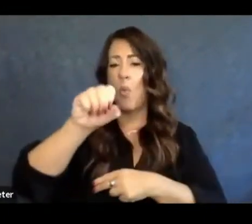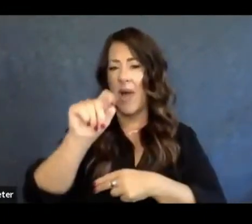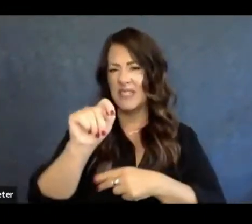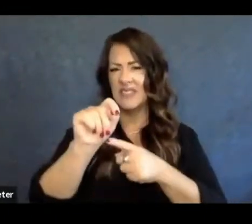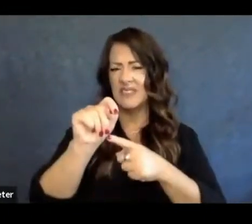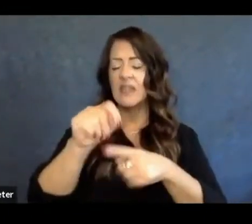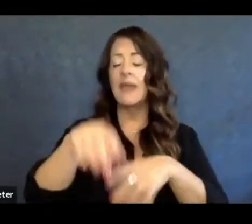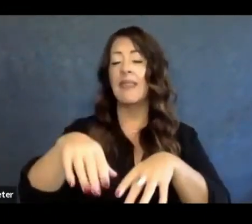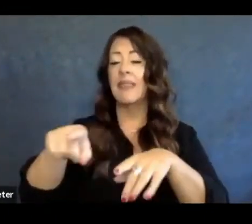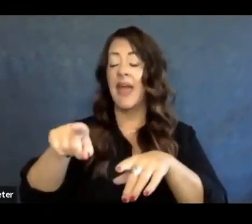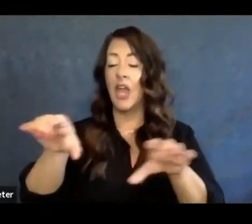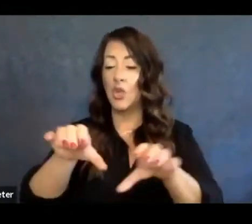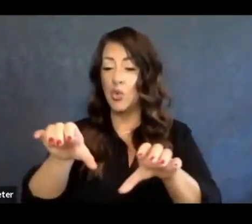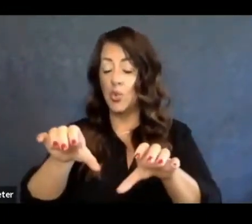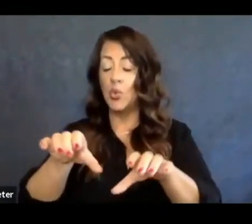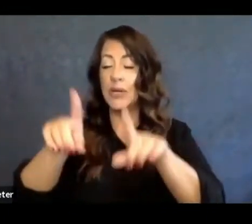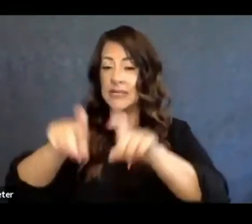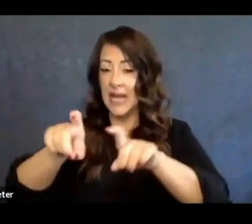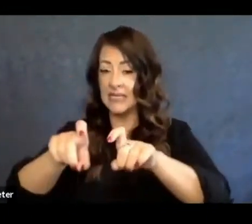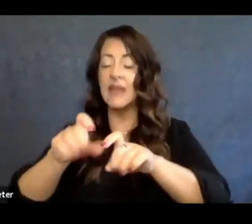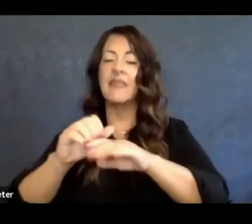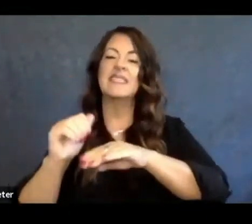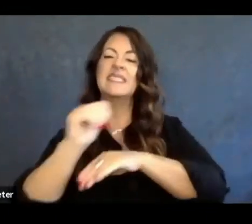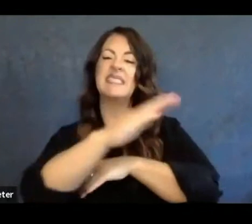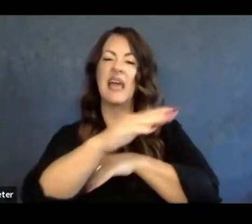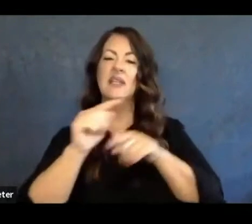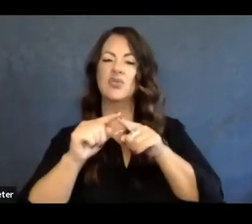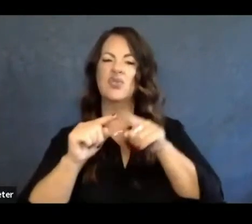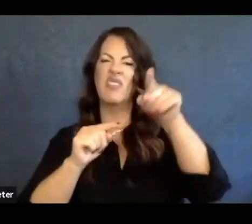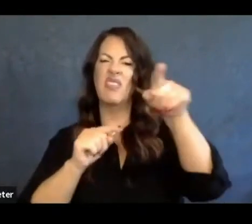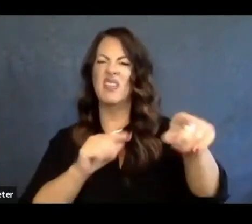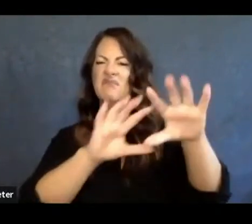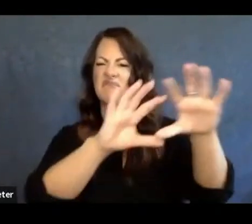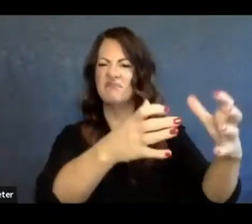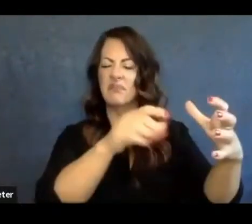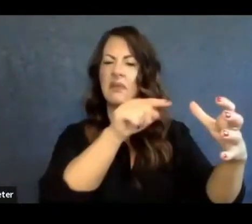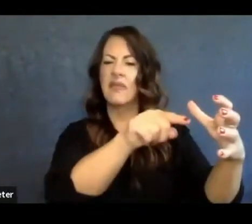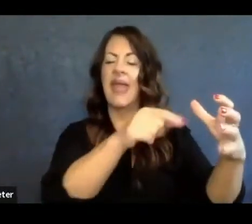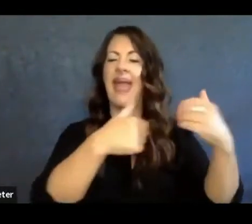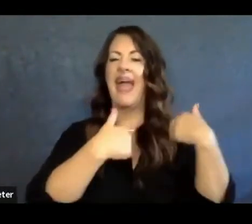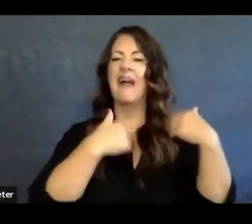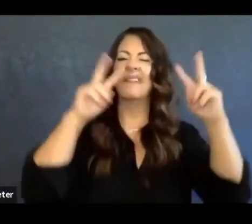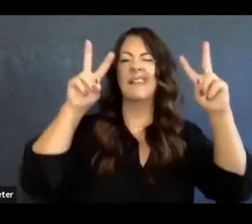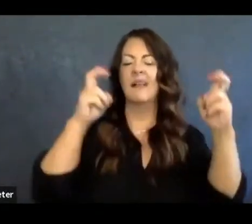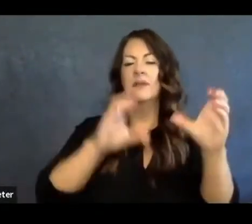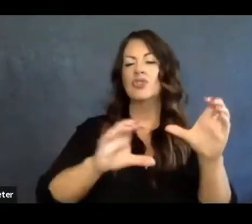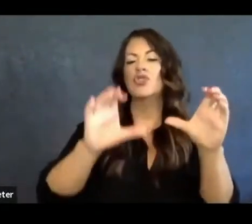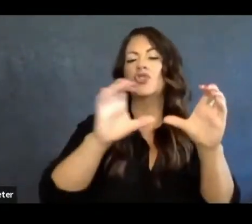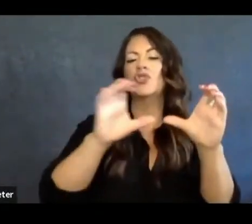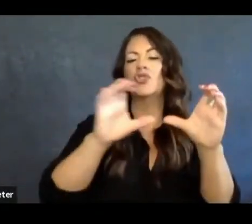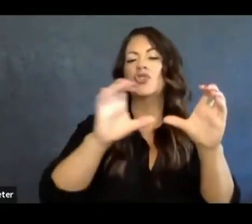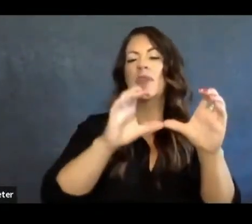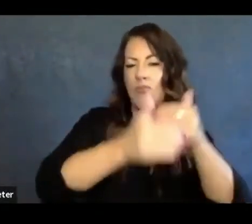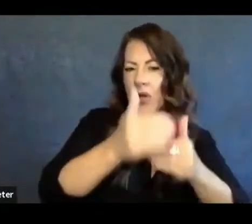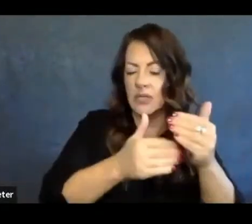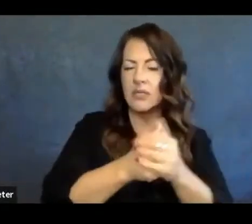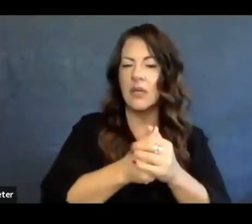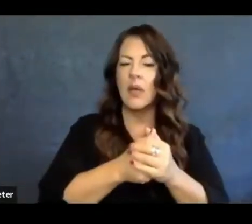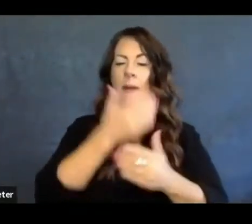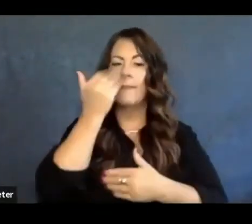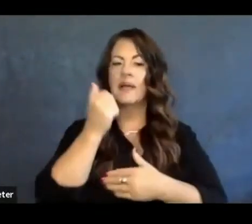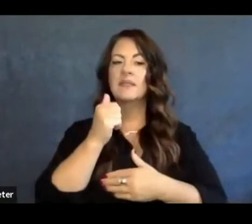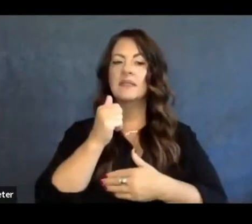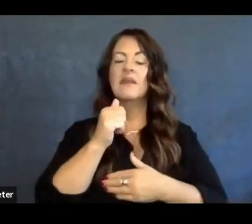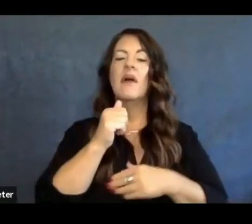results to this intermediary that has a certificate process. And because of that certificate, it